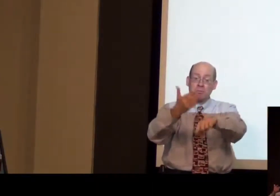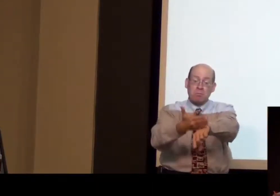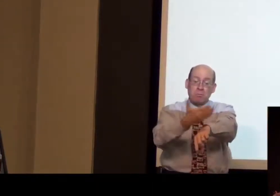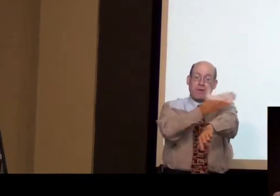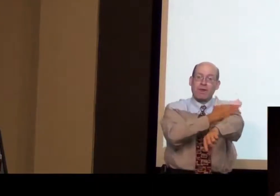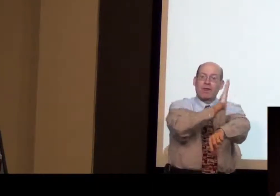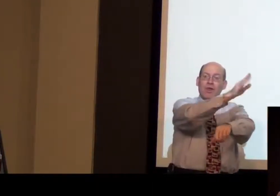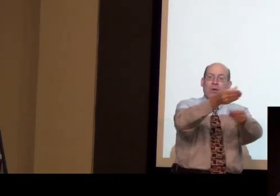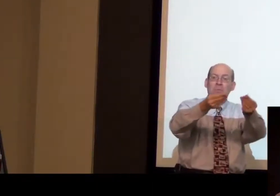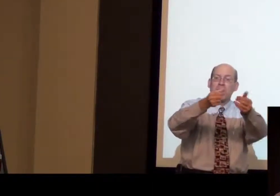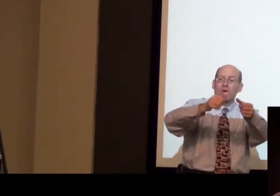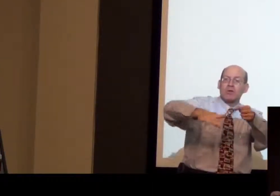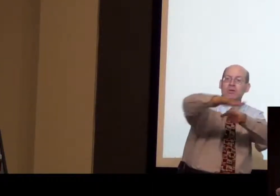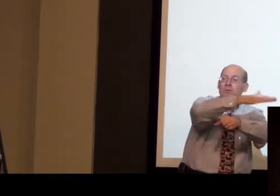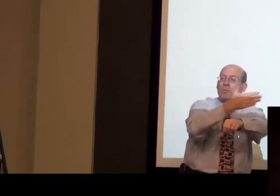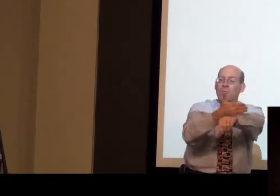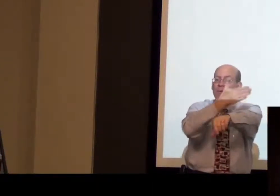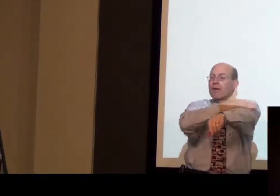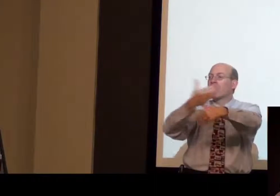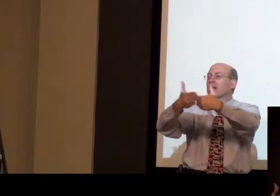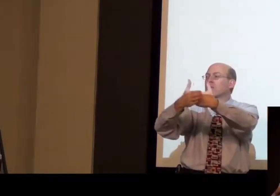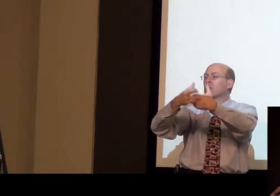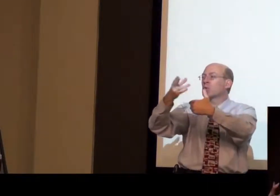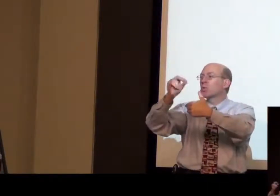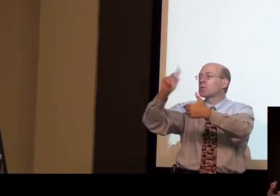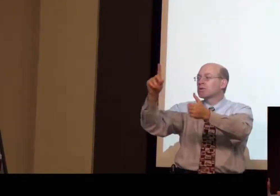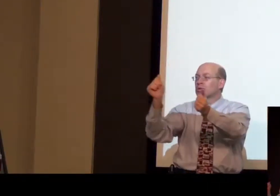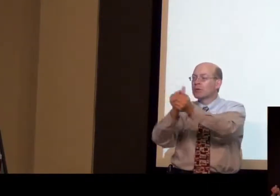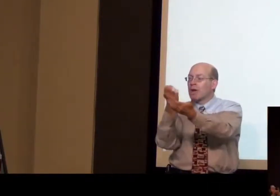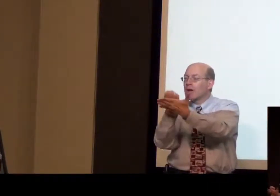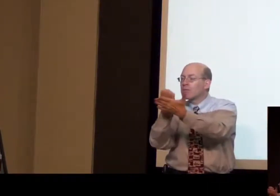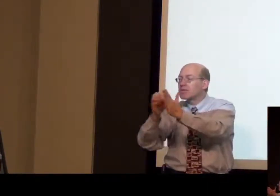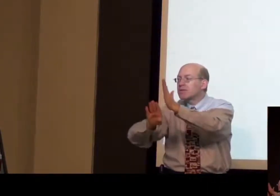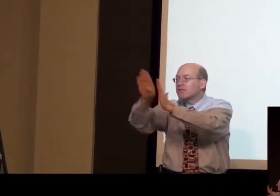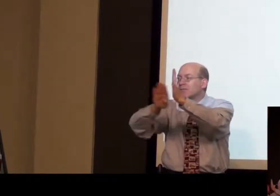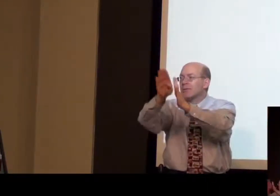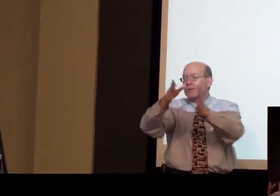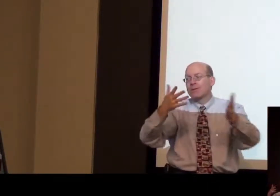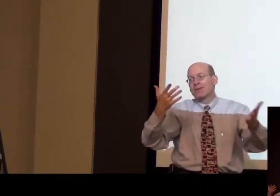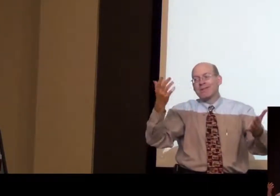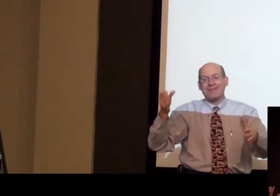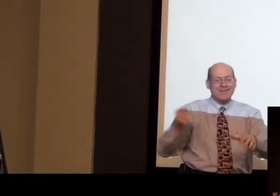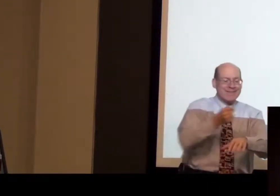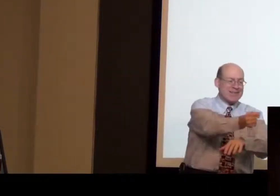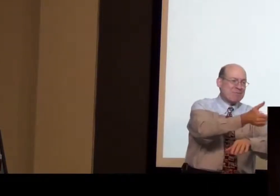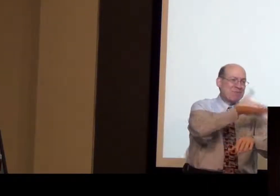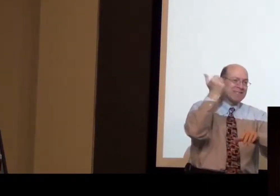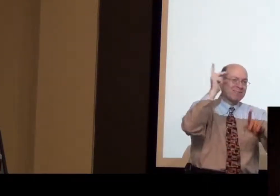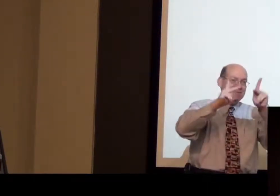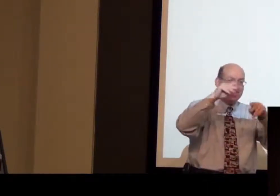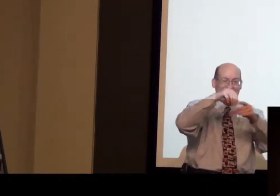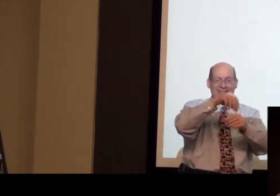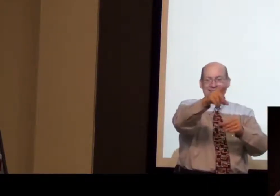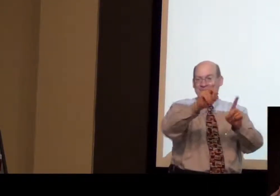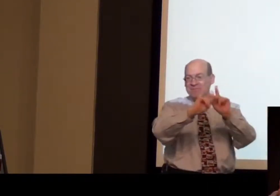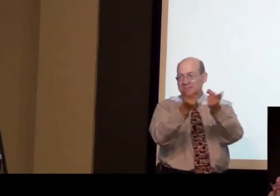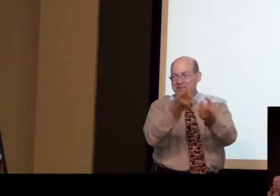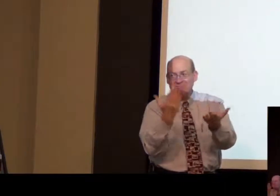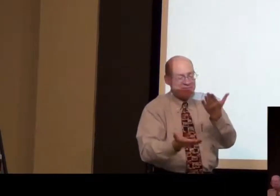it's also smart because the government wants to improve their landscaping and they want to improve their economy. So,